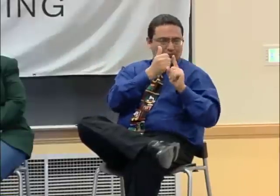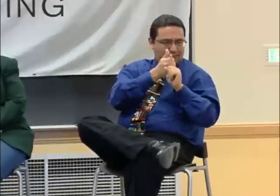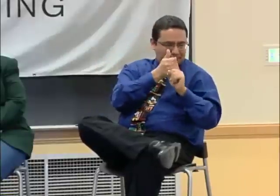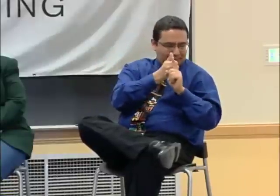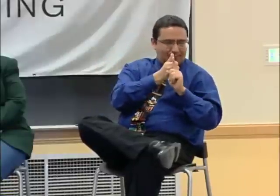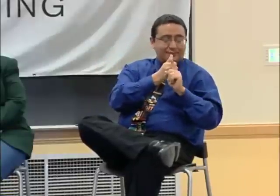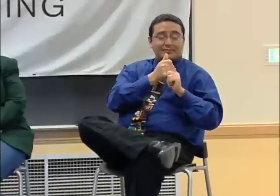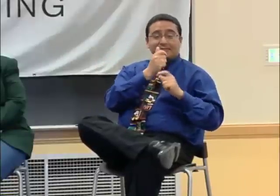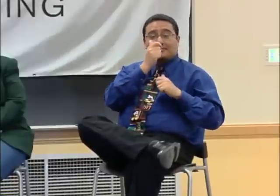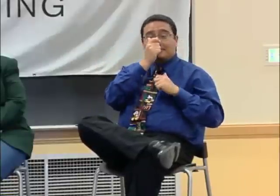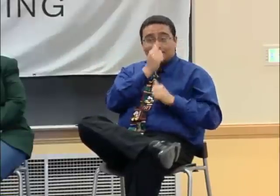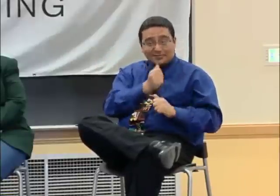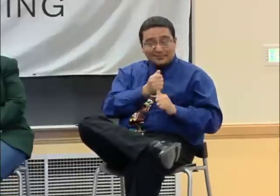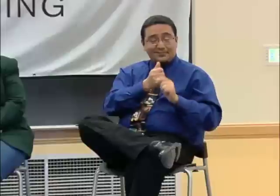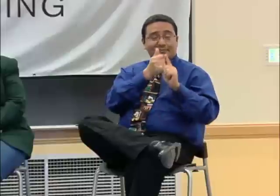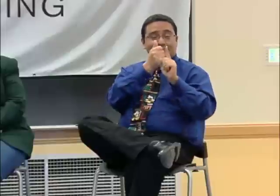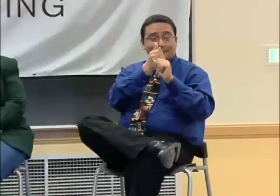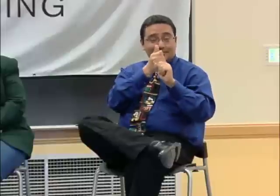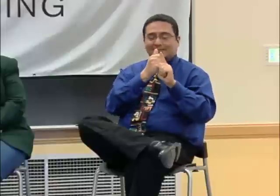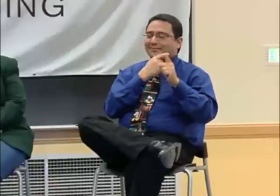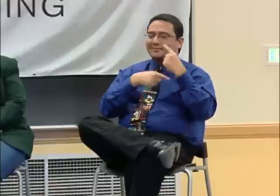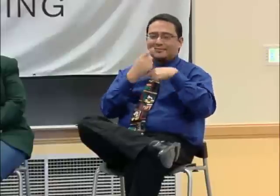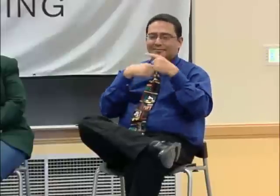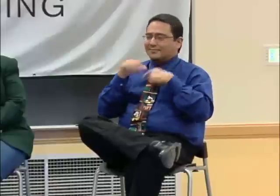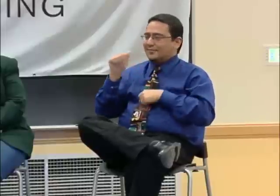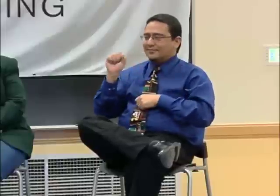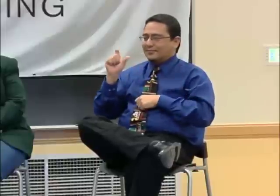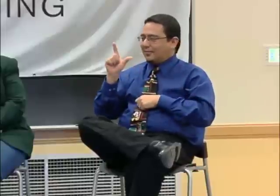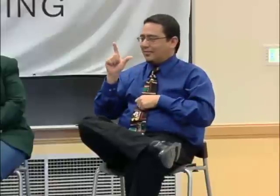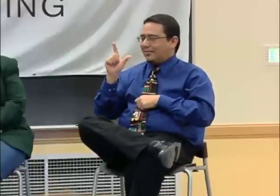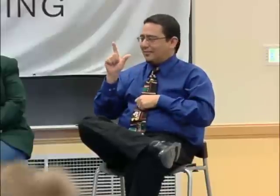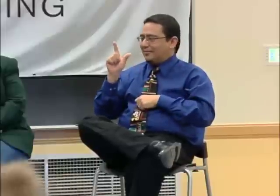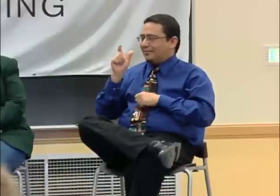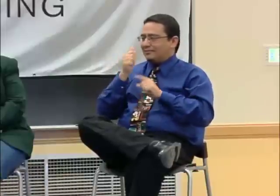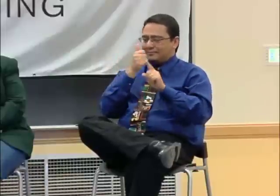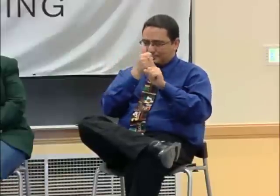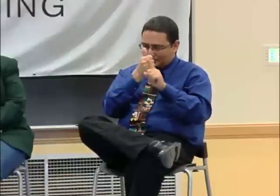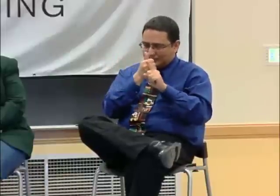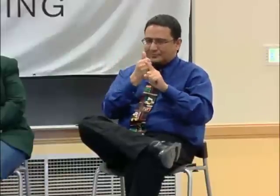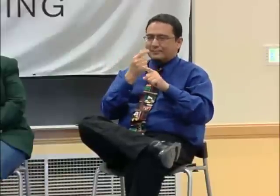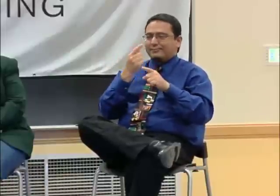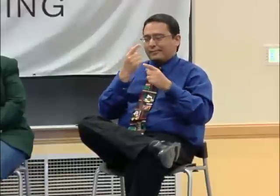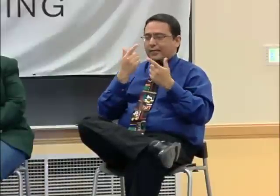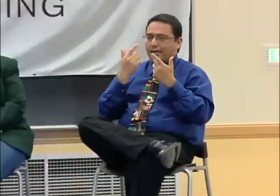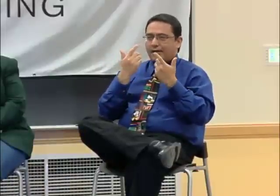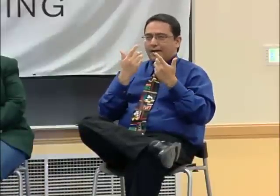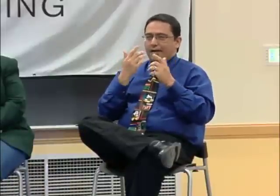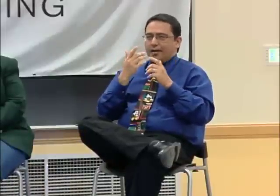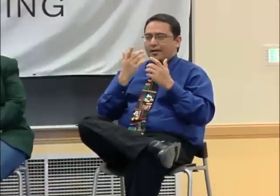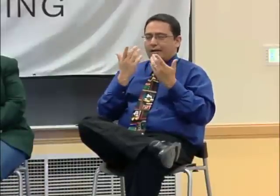there was one deaf teacher there. And what's interesting is he did not sign ASL.